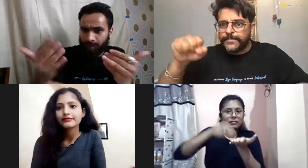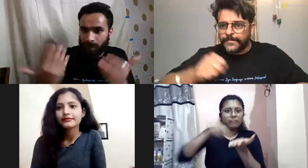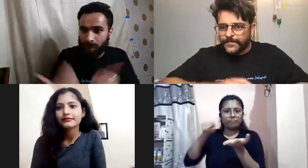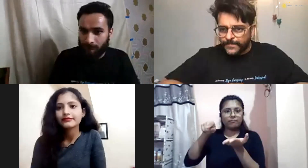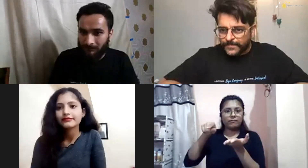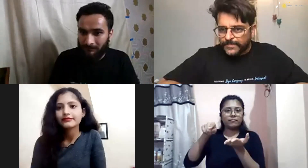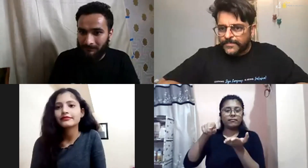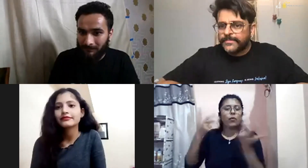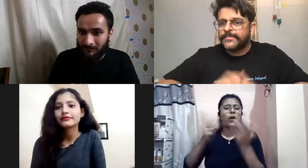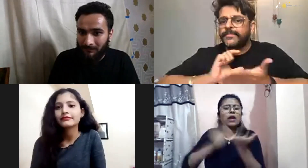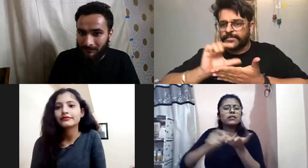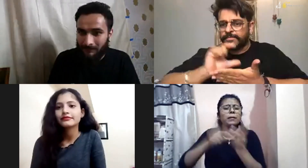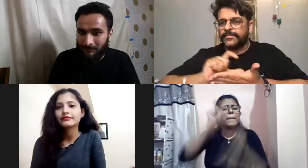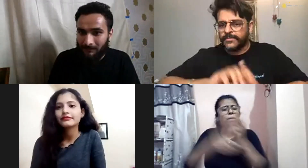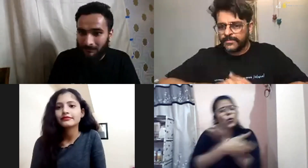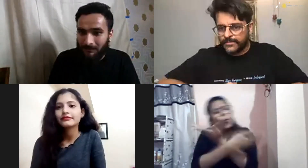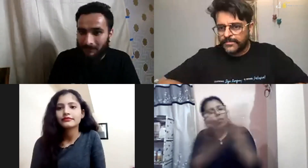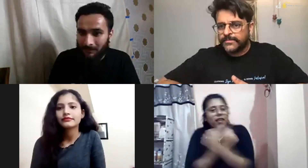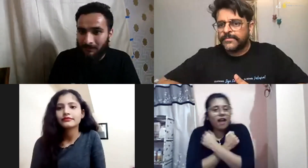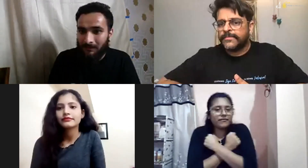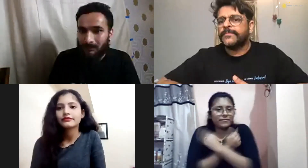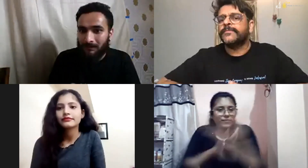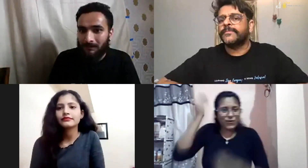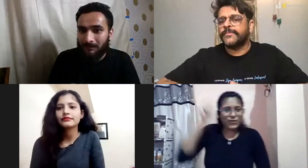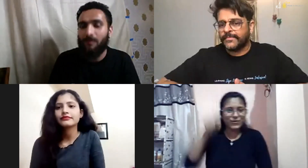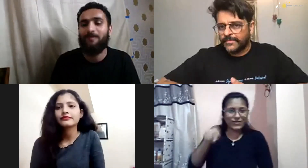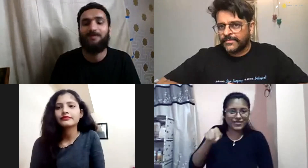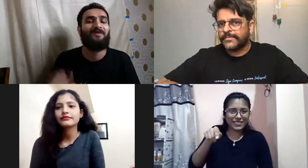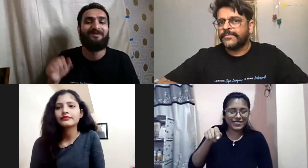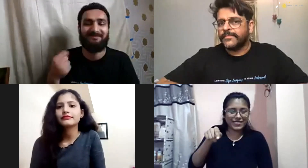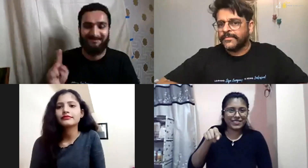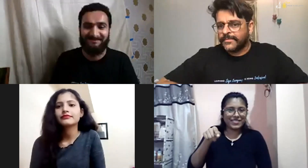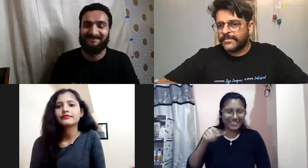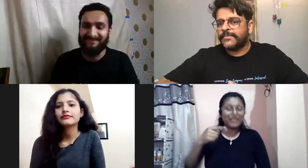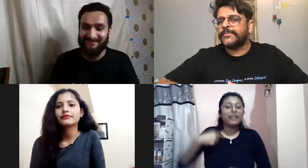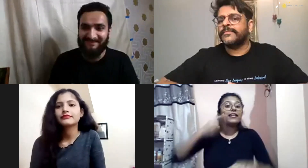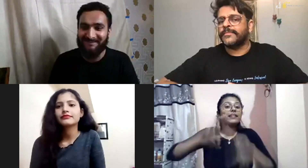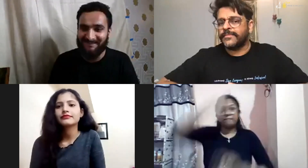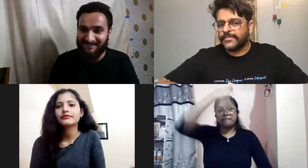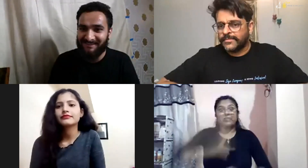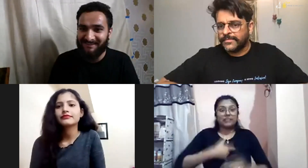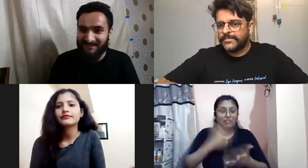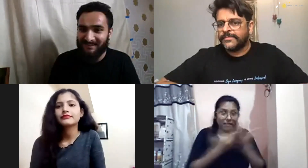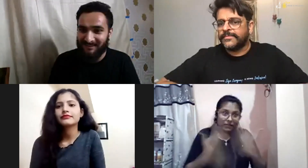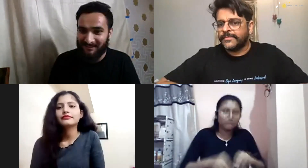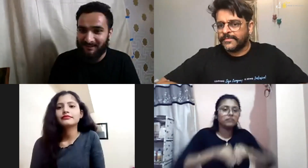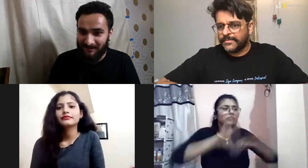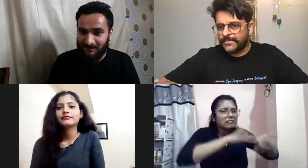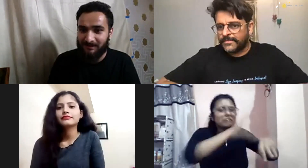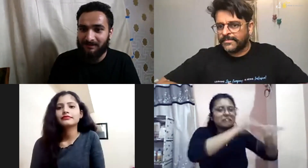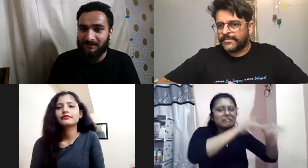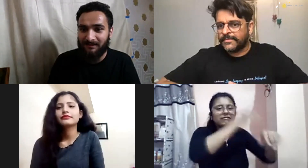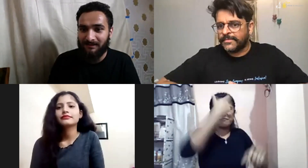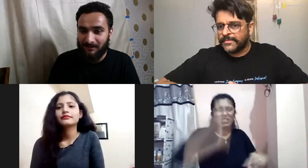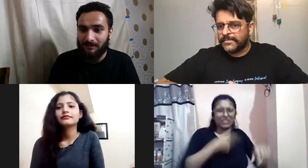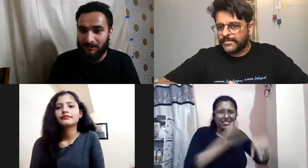Can I begin? Yes, you can. So, on Instagram, I've been sharing the post. Why on Instagram